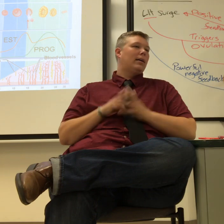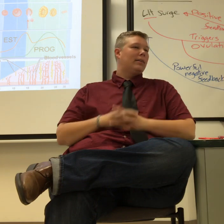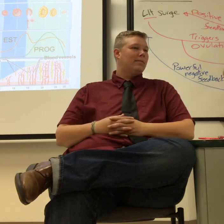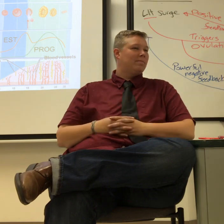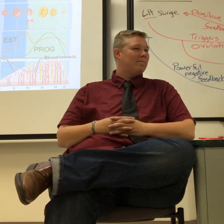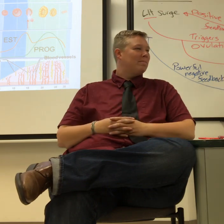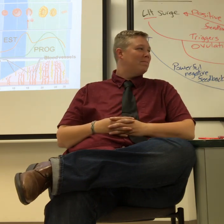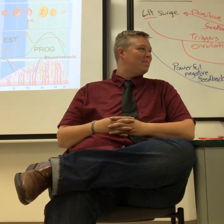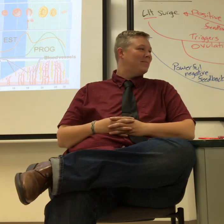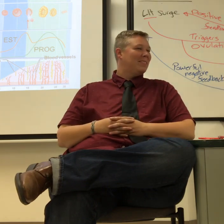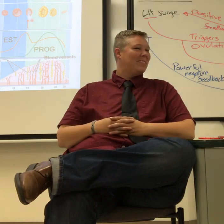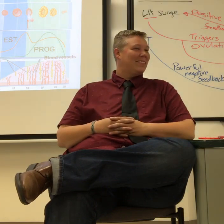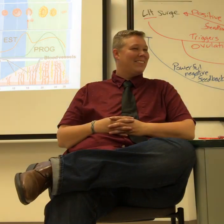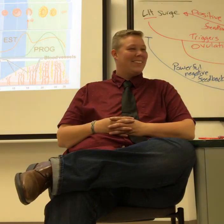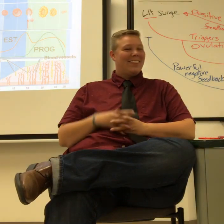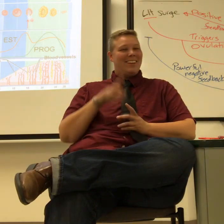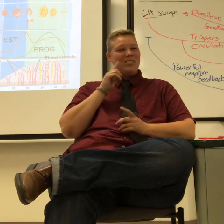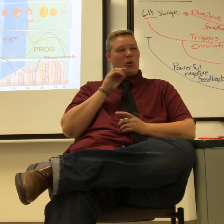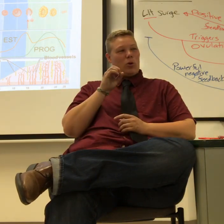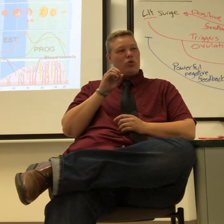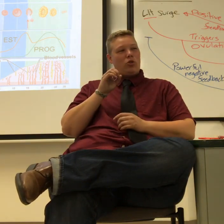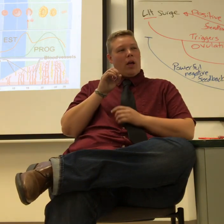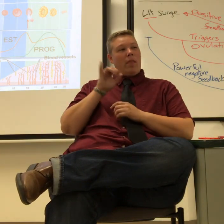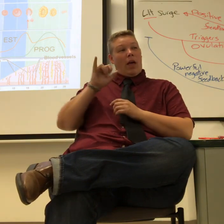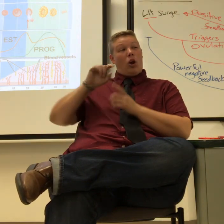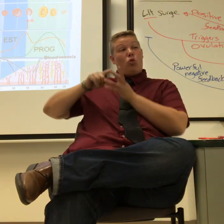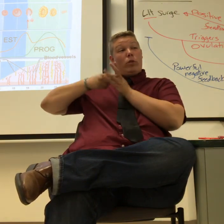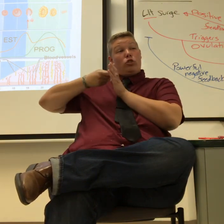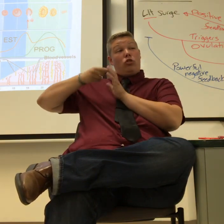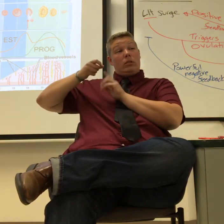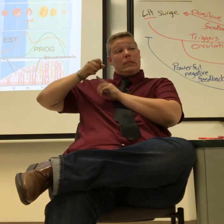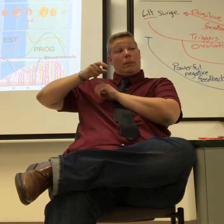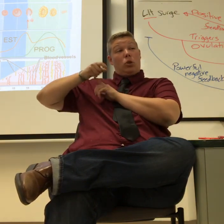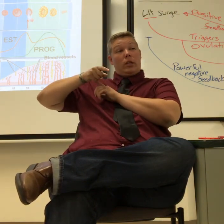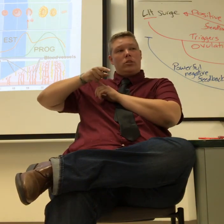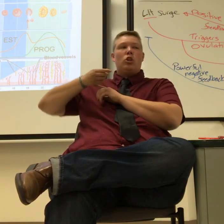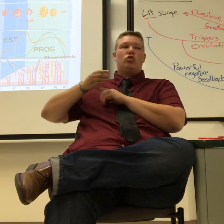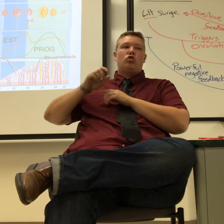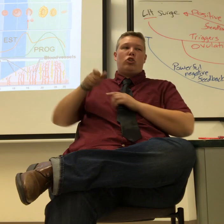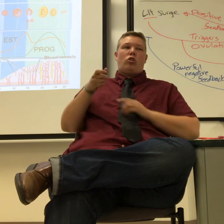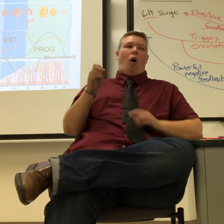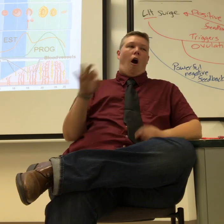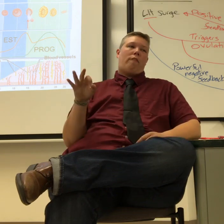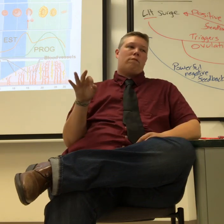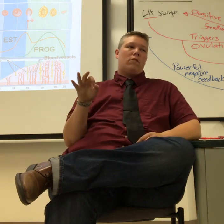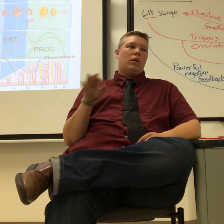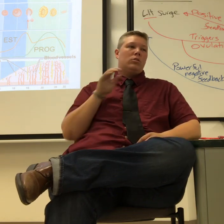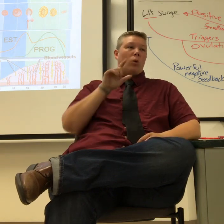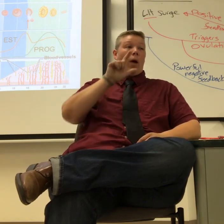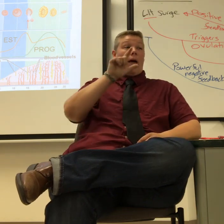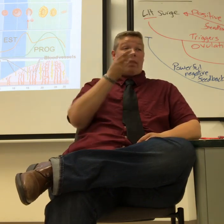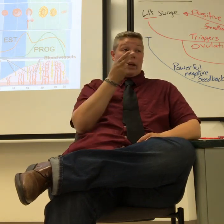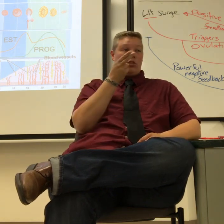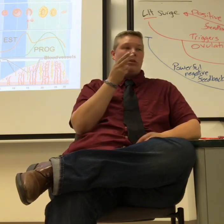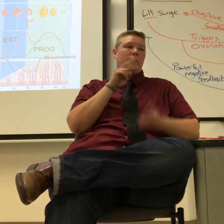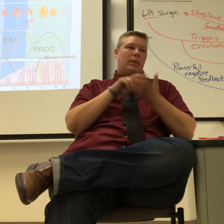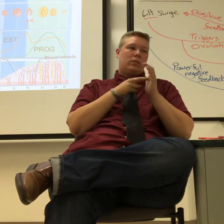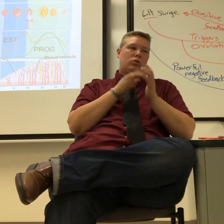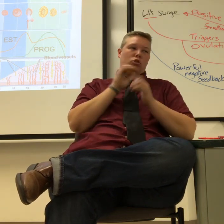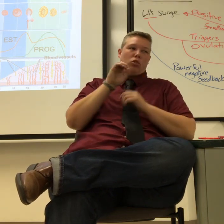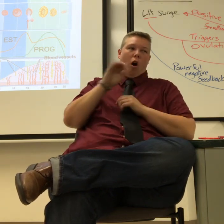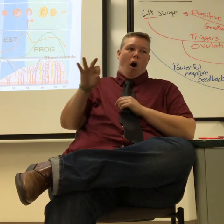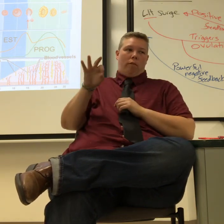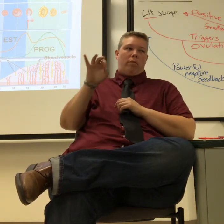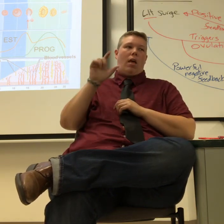Again, you turn off the original stimulus. What was the stimulus? LH. You turn that off. That's why the